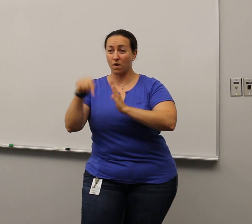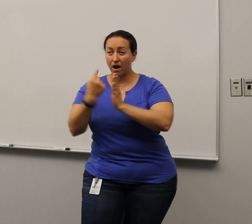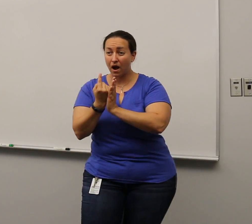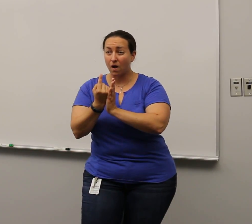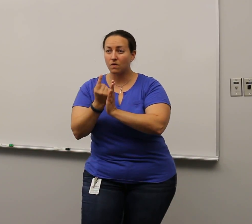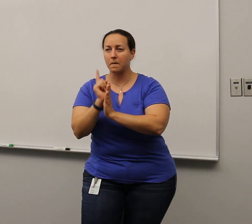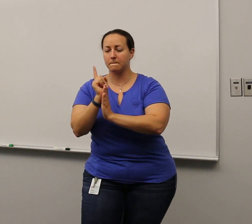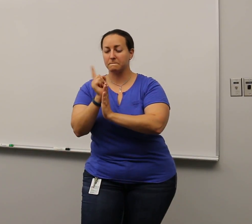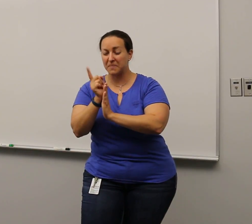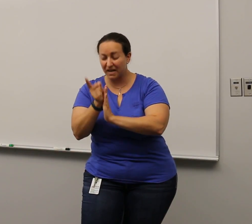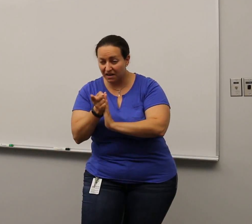with gears.